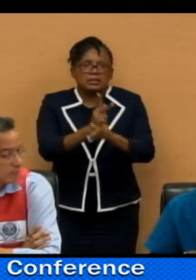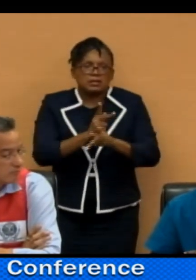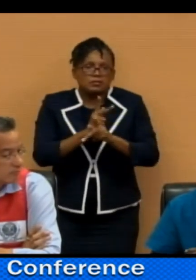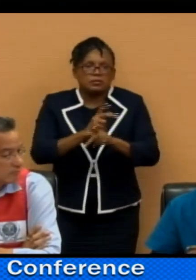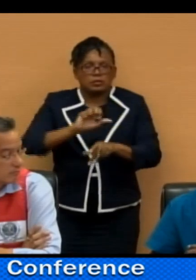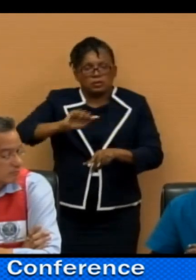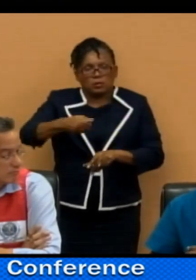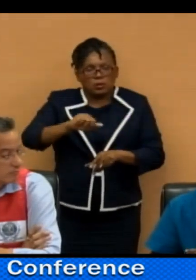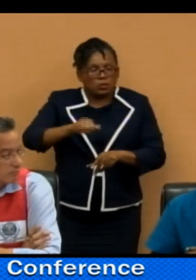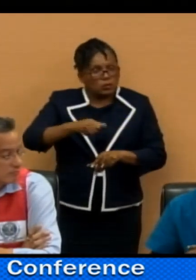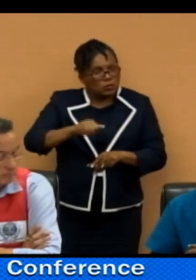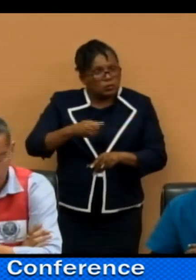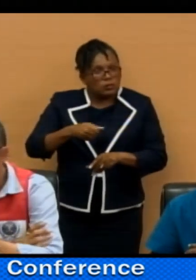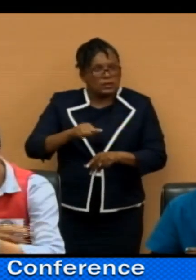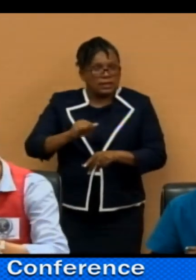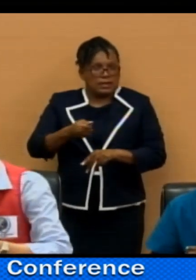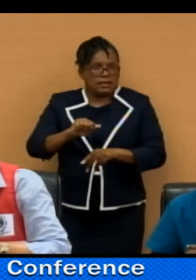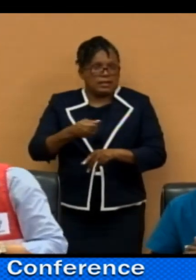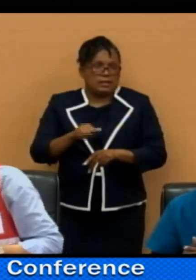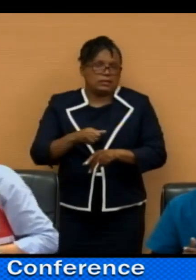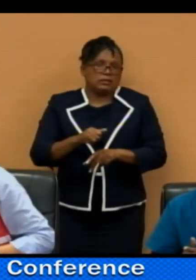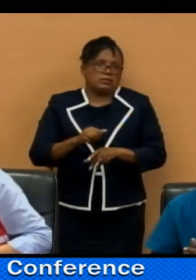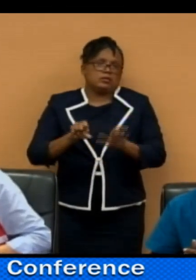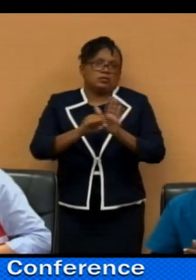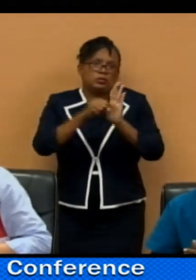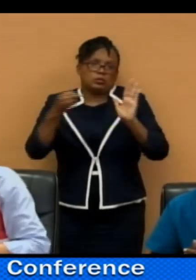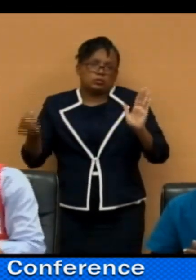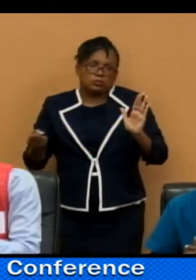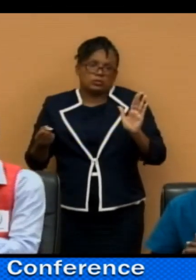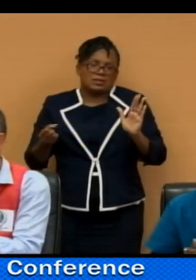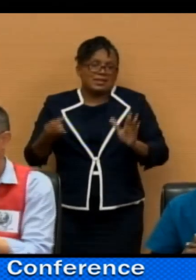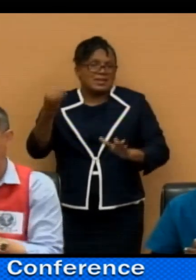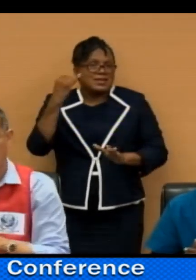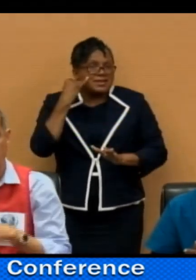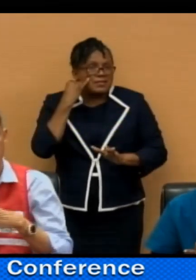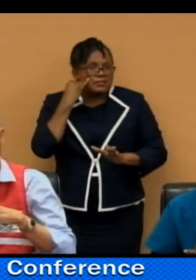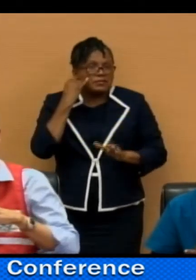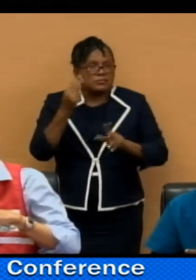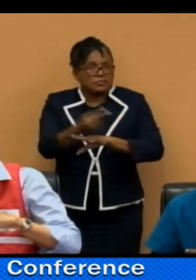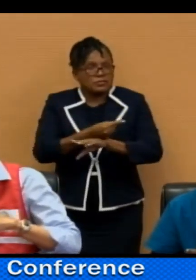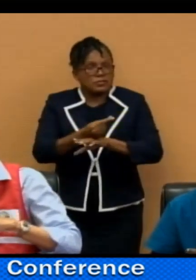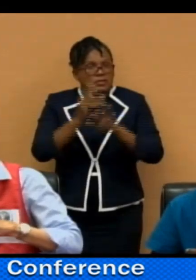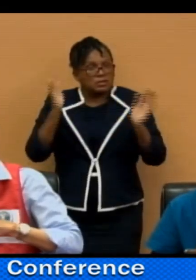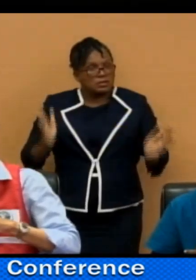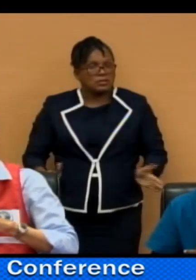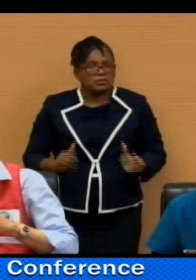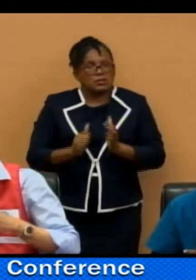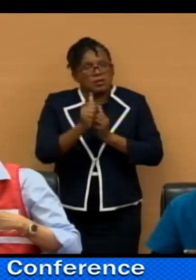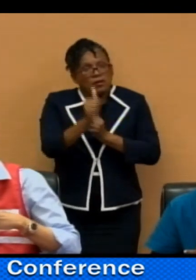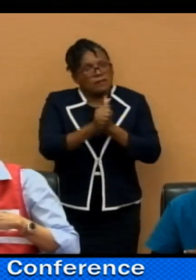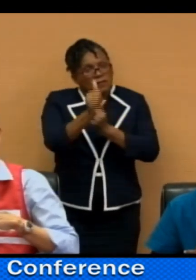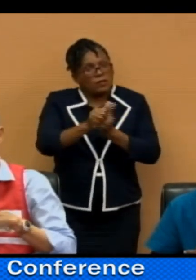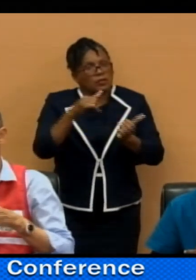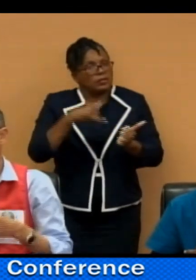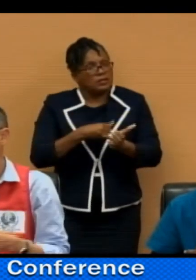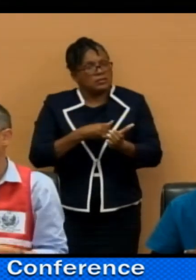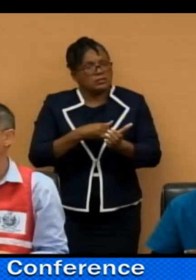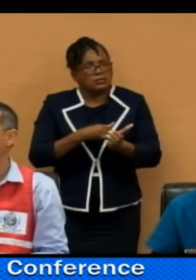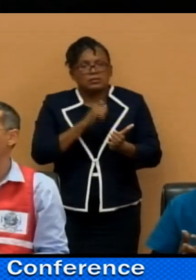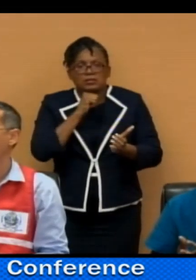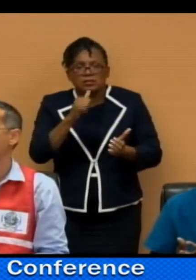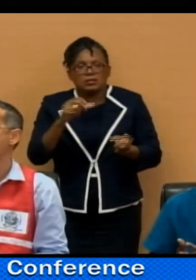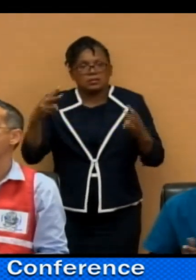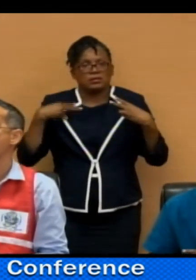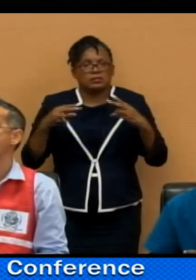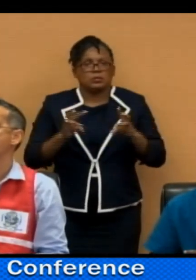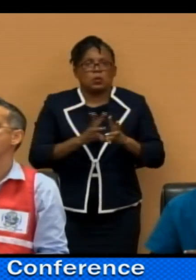handles. If our citizens follow this, we will never reach to a stage where we need to do widespread testing, because